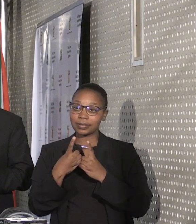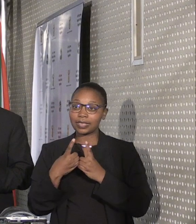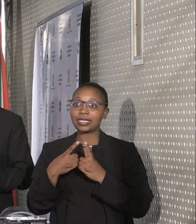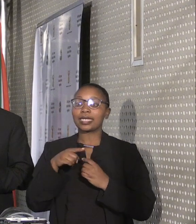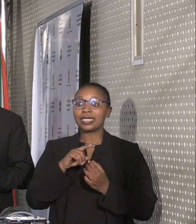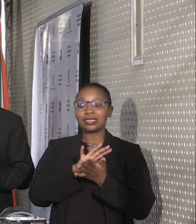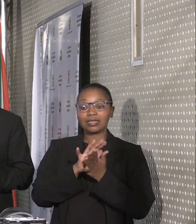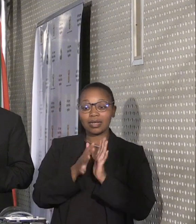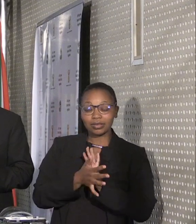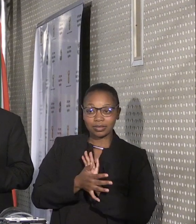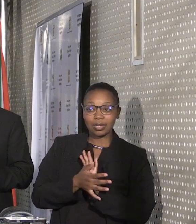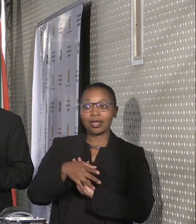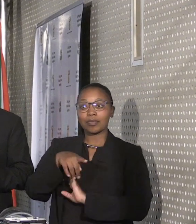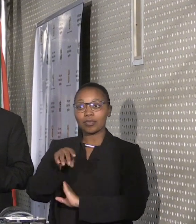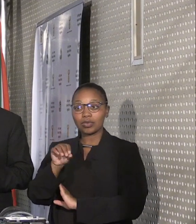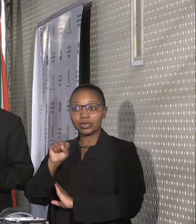again